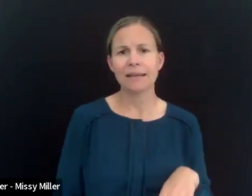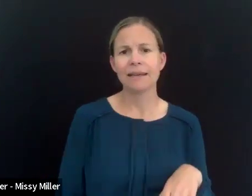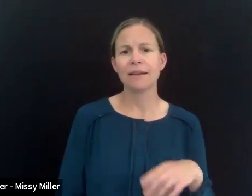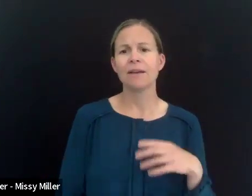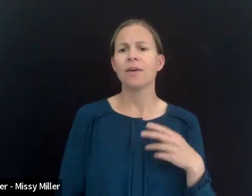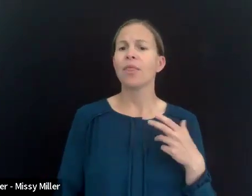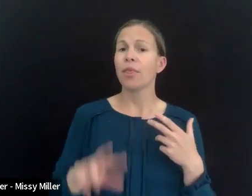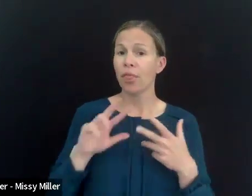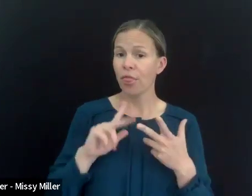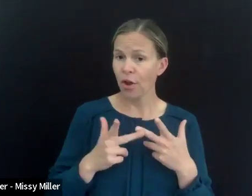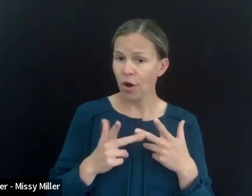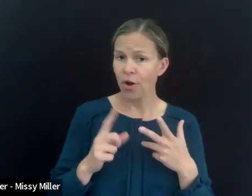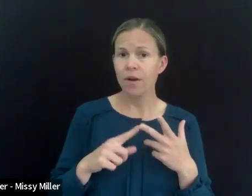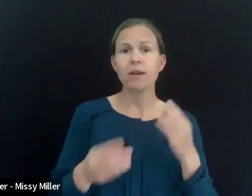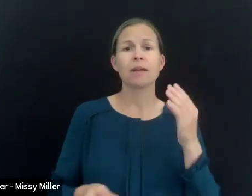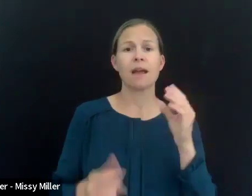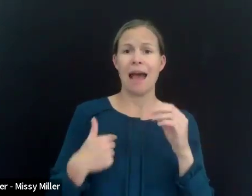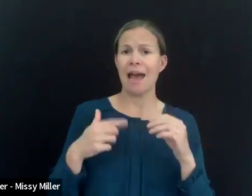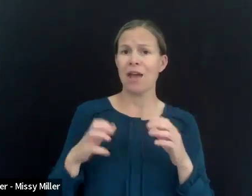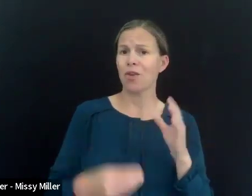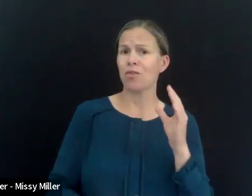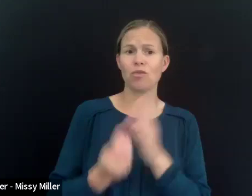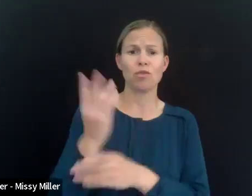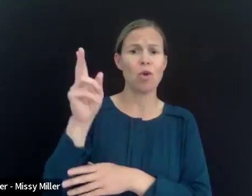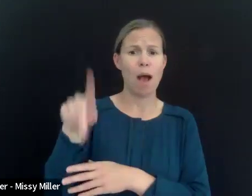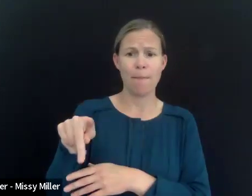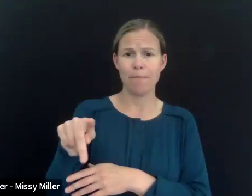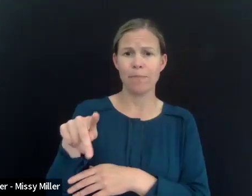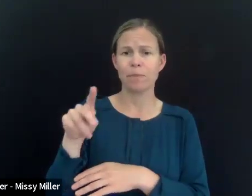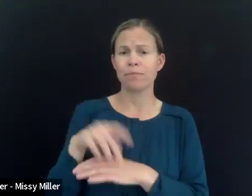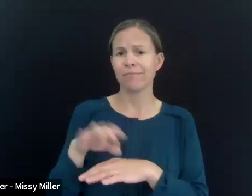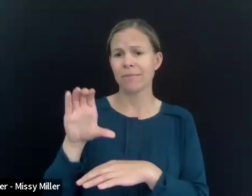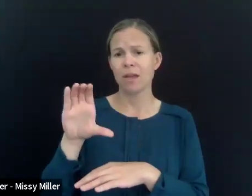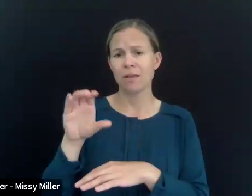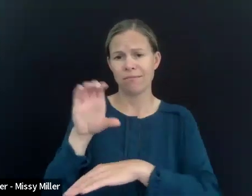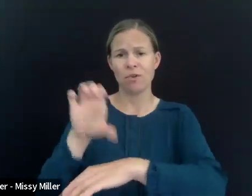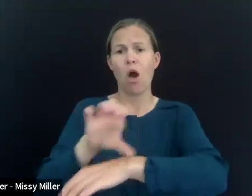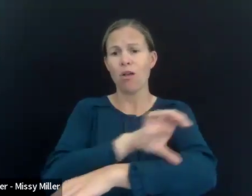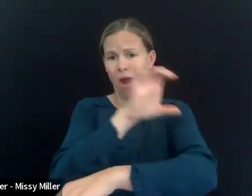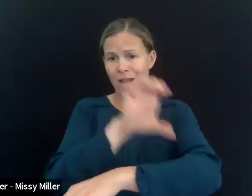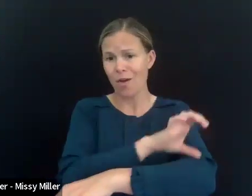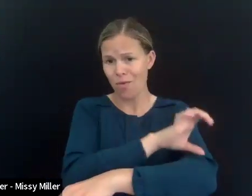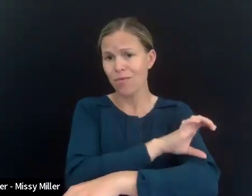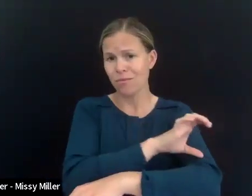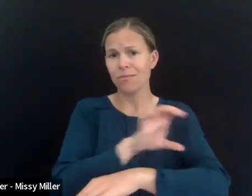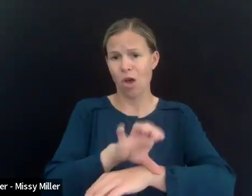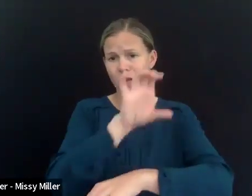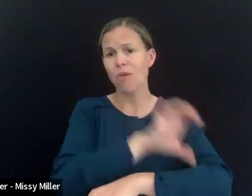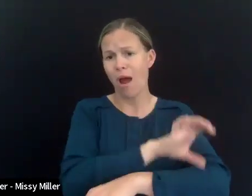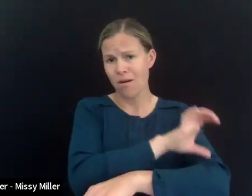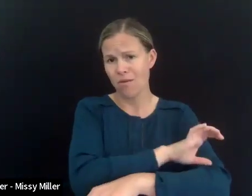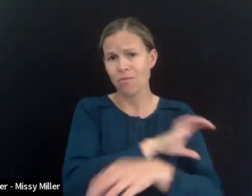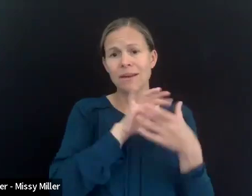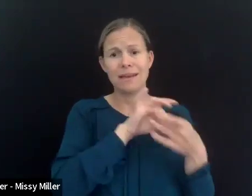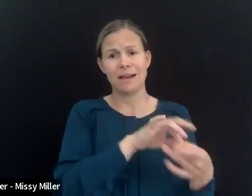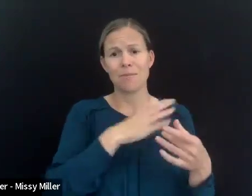thing is getting to grow up in Colorado, which is very near to where my ancestors on my dad's side